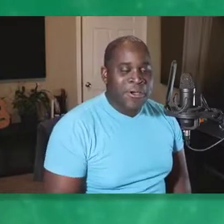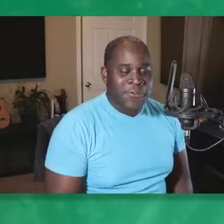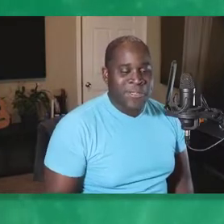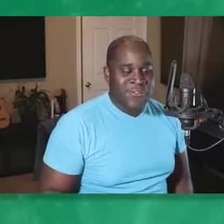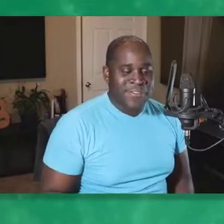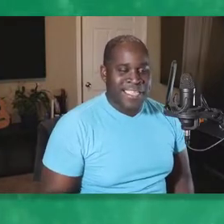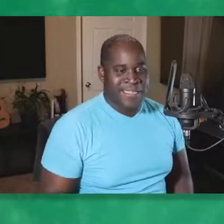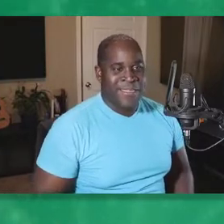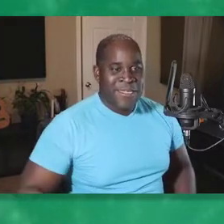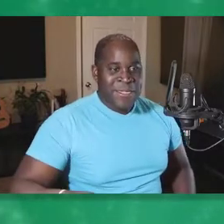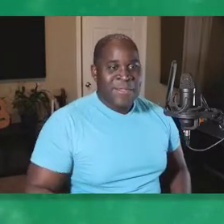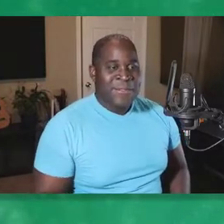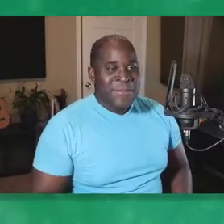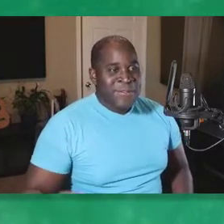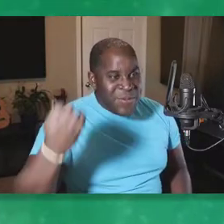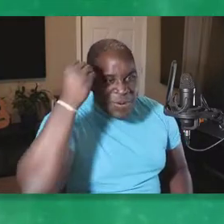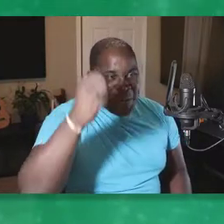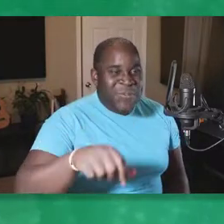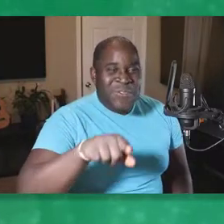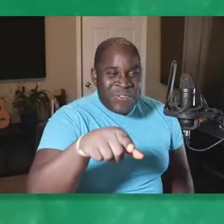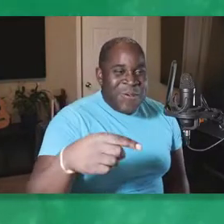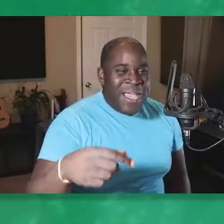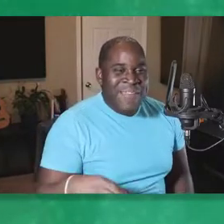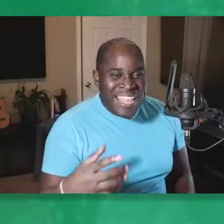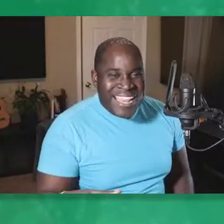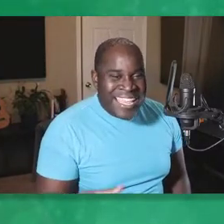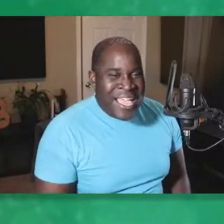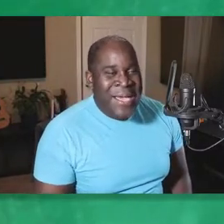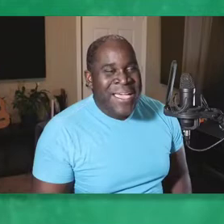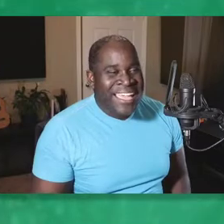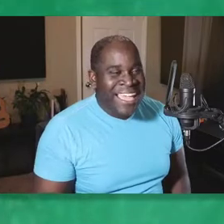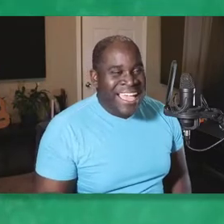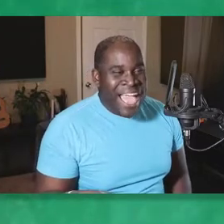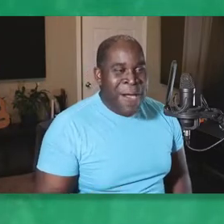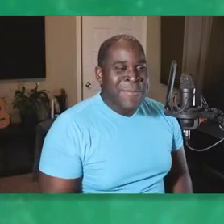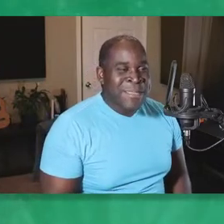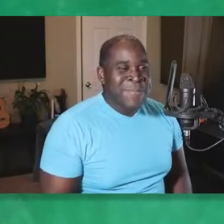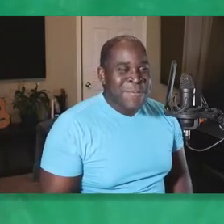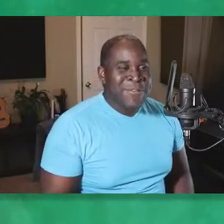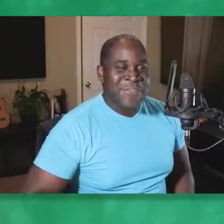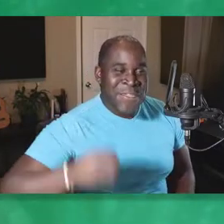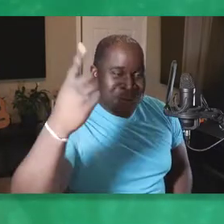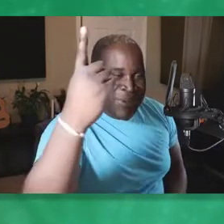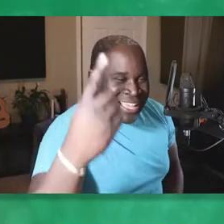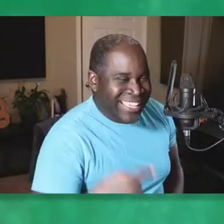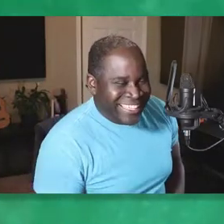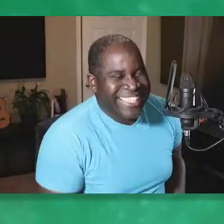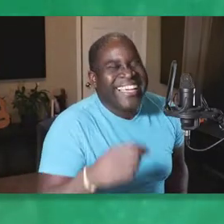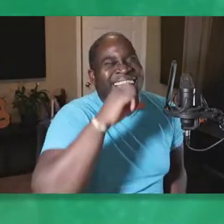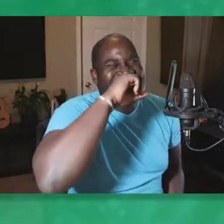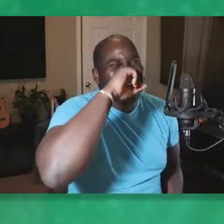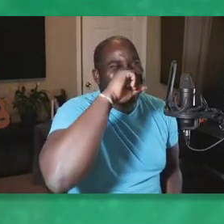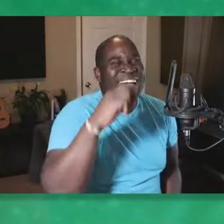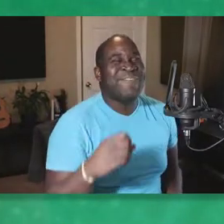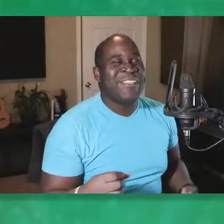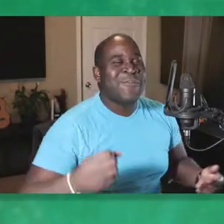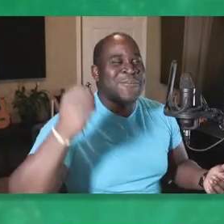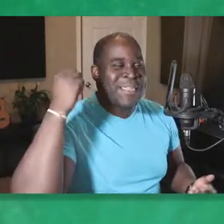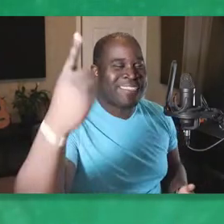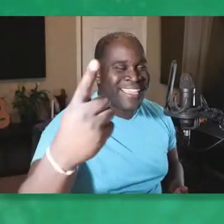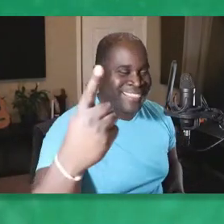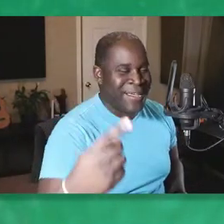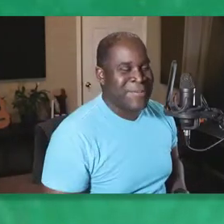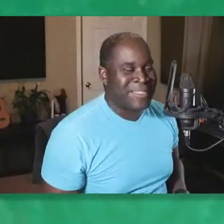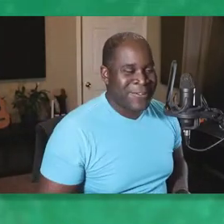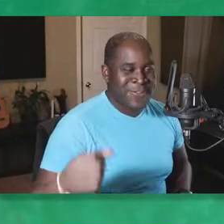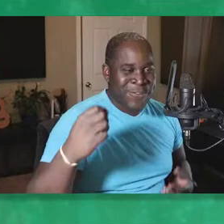I won't curse, but she's like, do you have any idea how many people are there, punk? But no, she